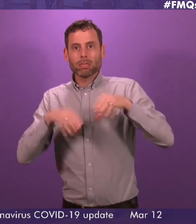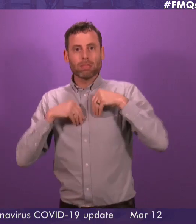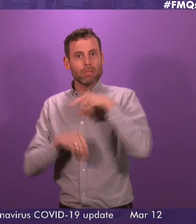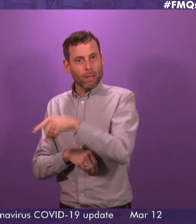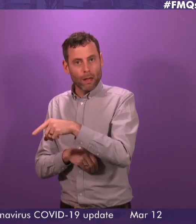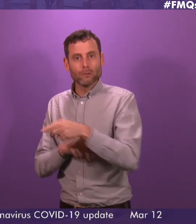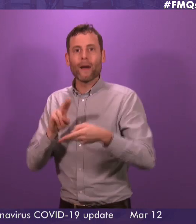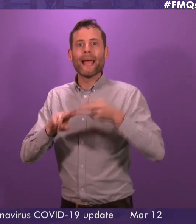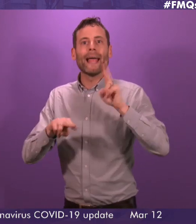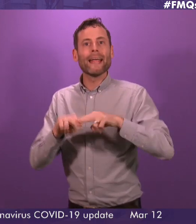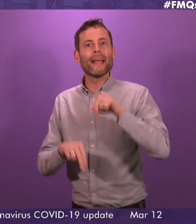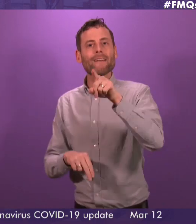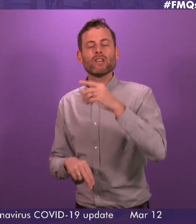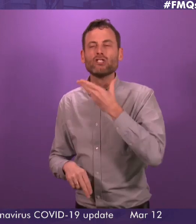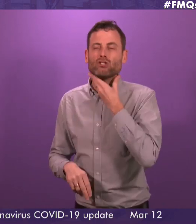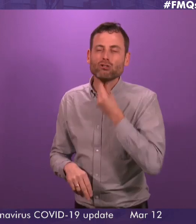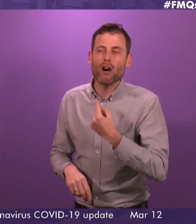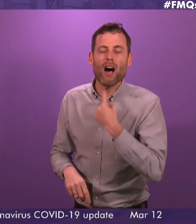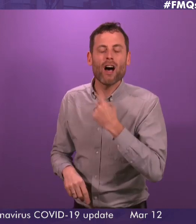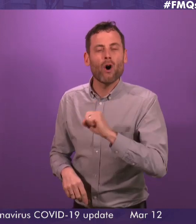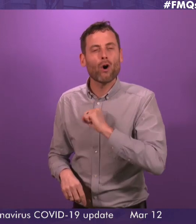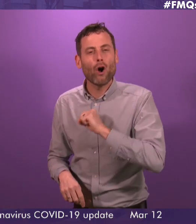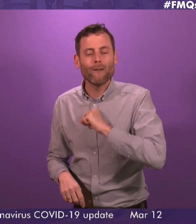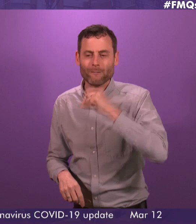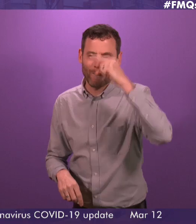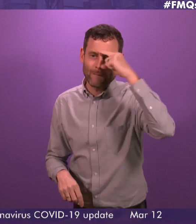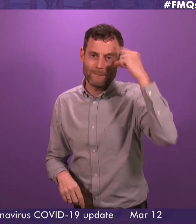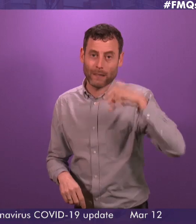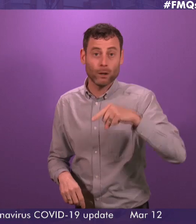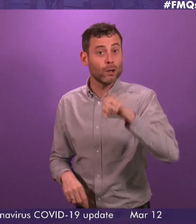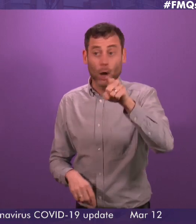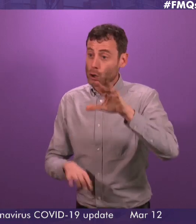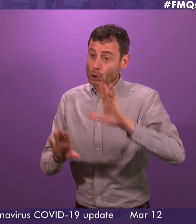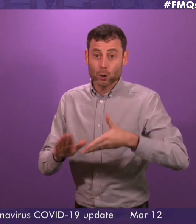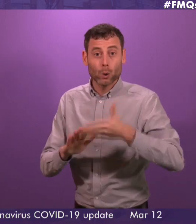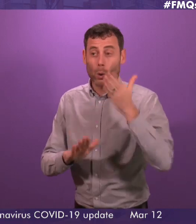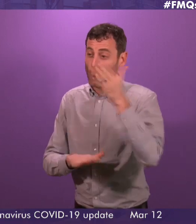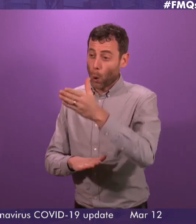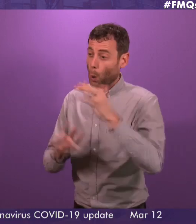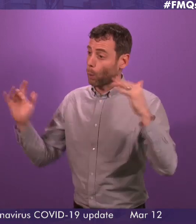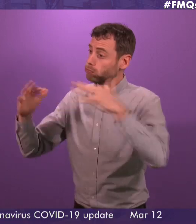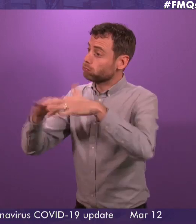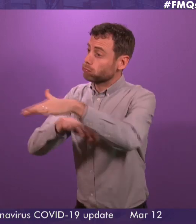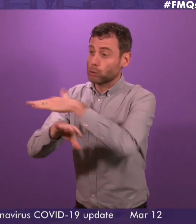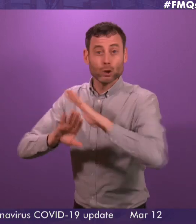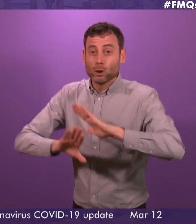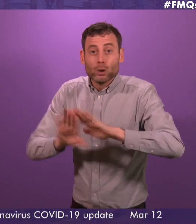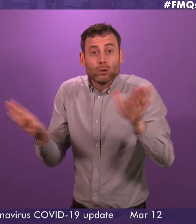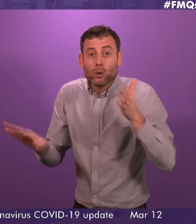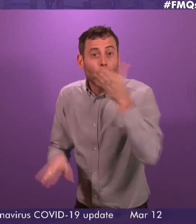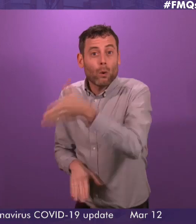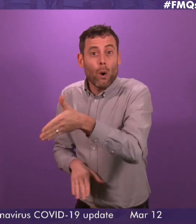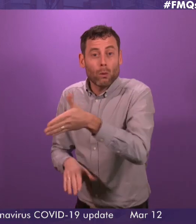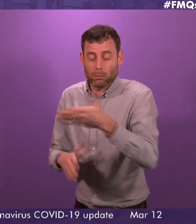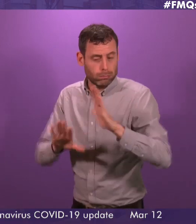if you have a dry cough or a fever, you shouldn't be going to any mass event over this weekend or at any